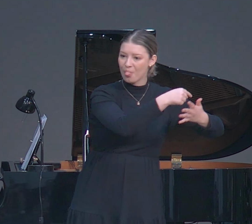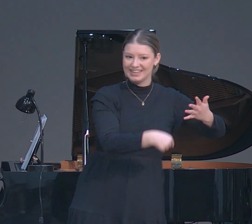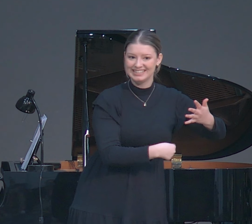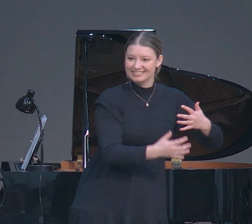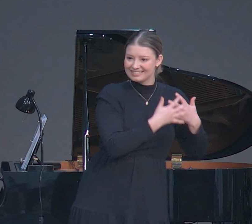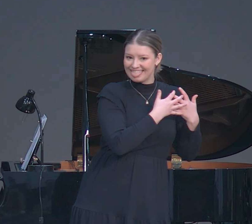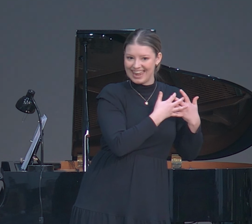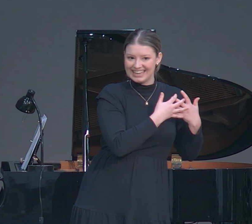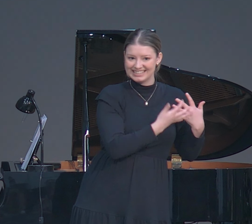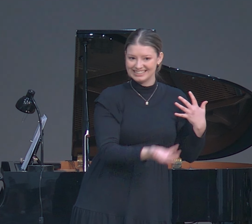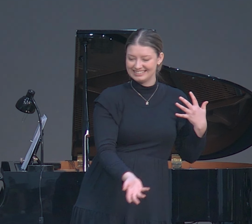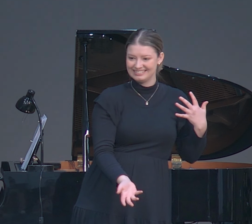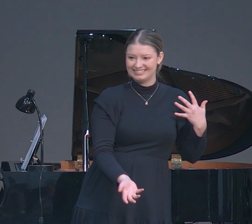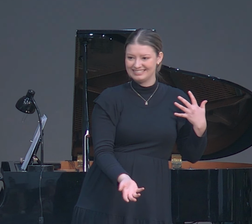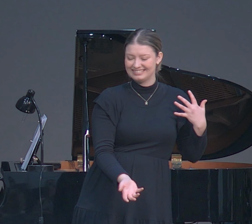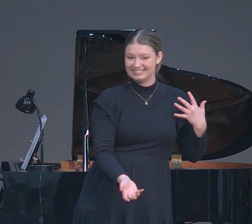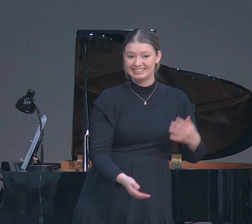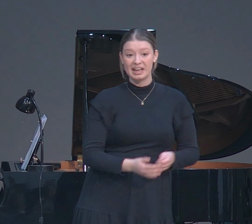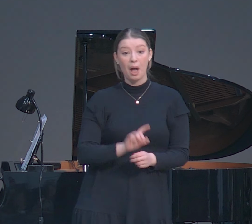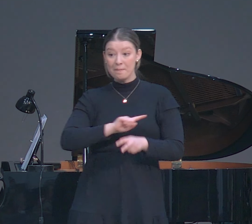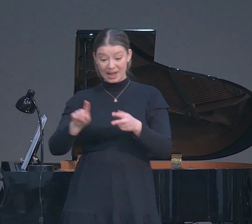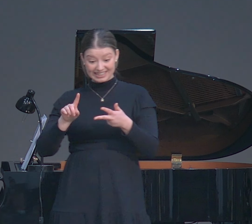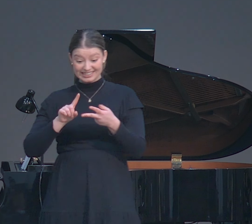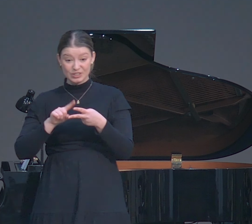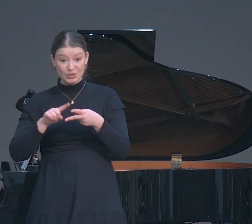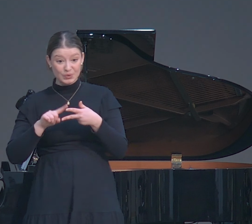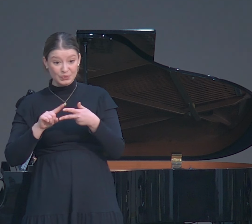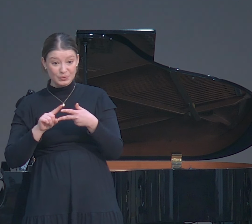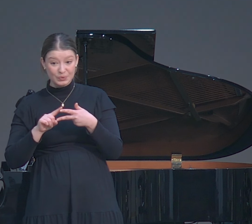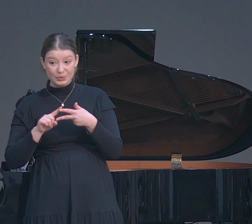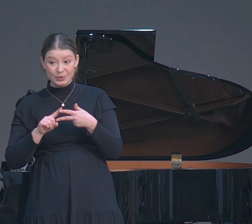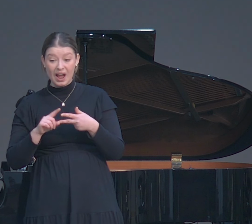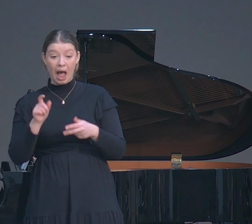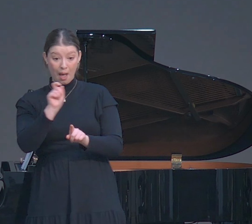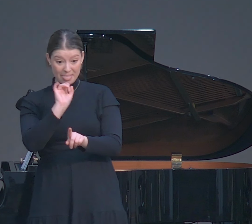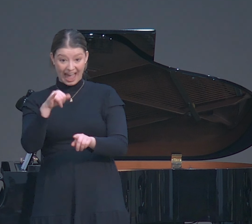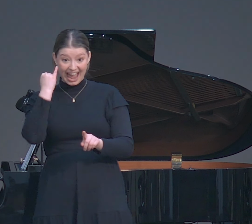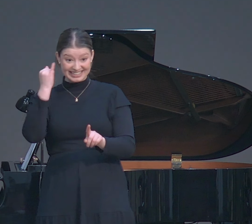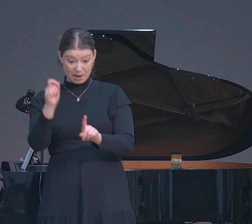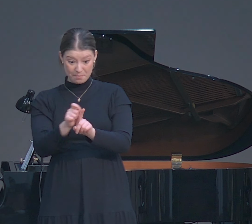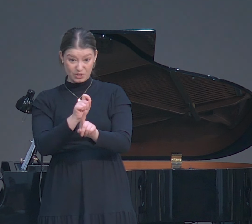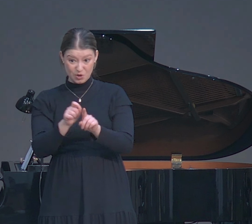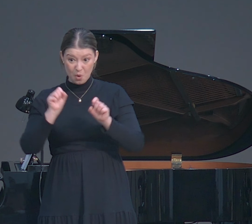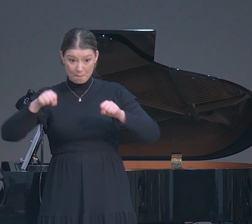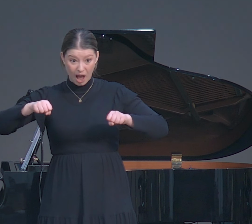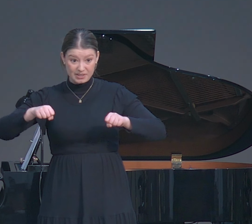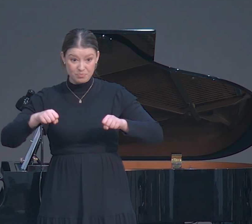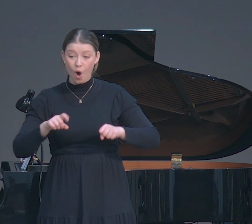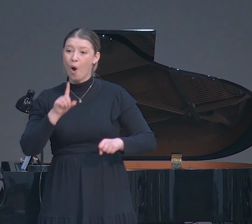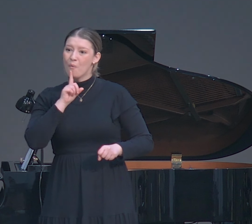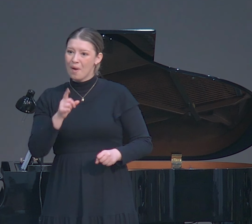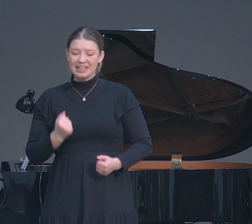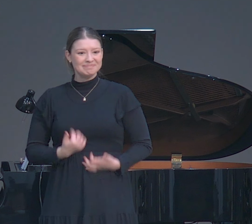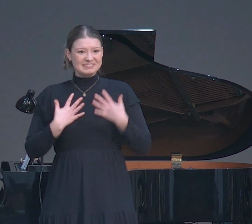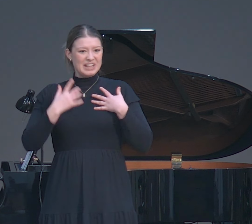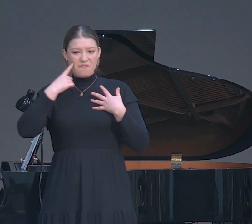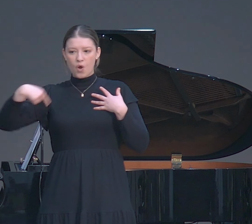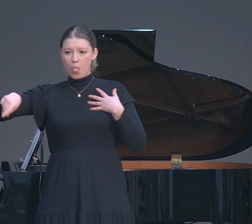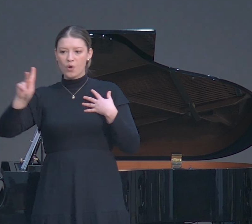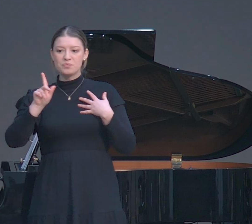Number two, persecution is glorious for those who stay on mission. Persecution is glorious for